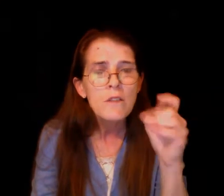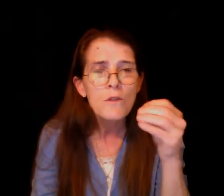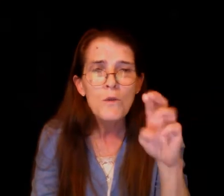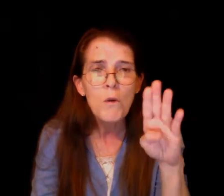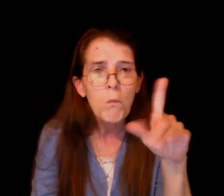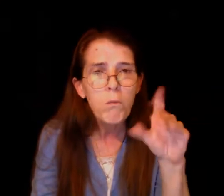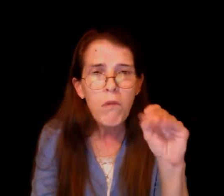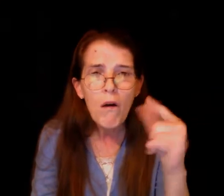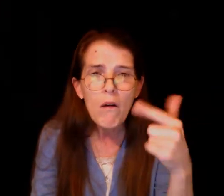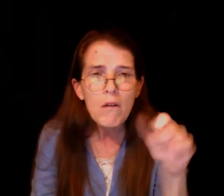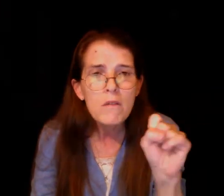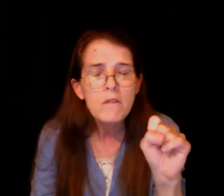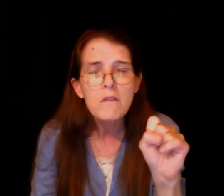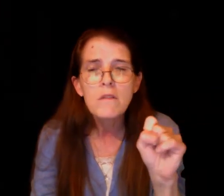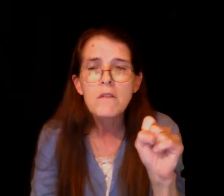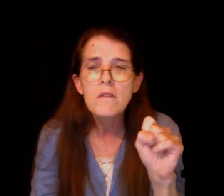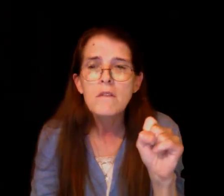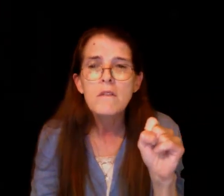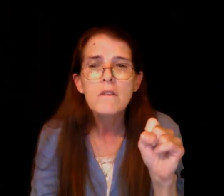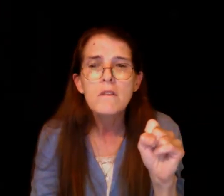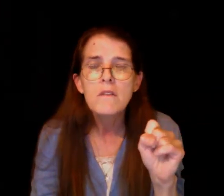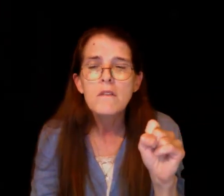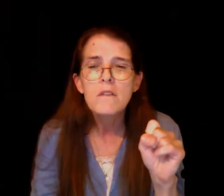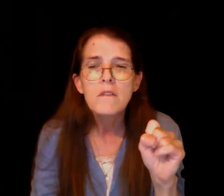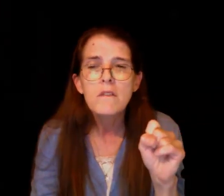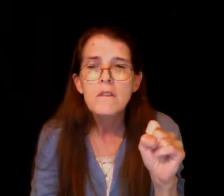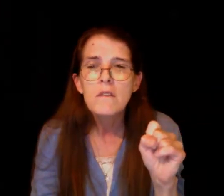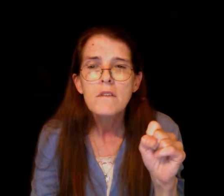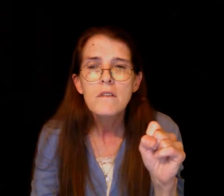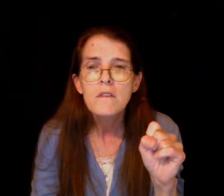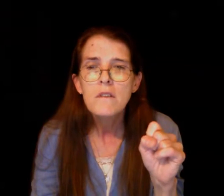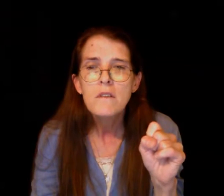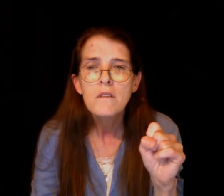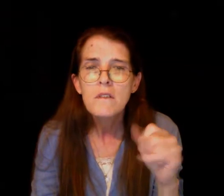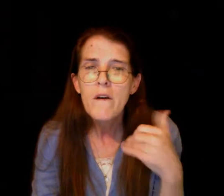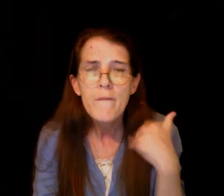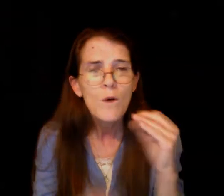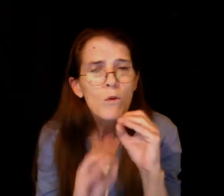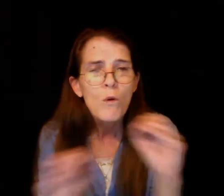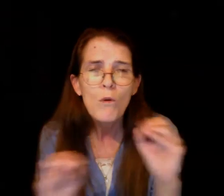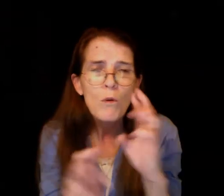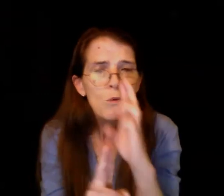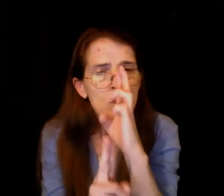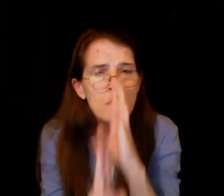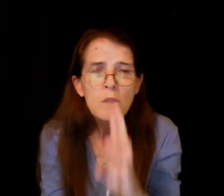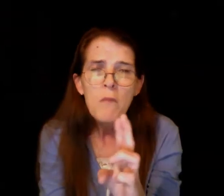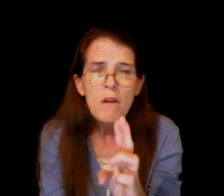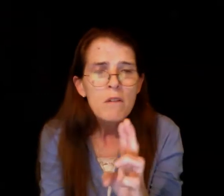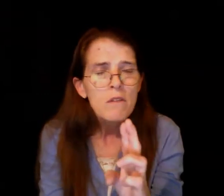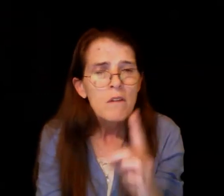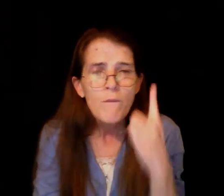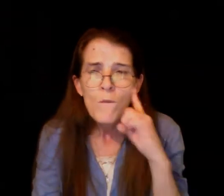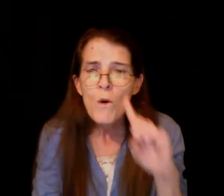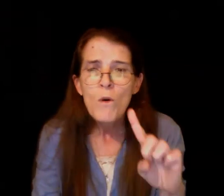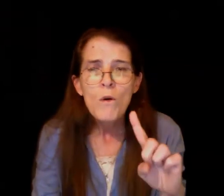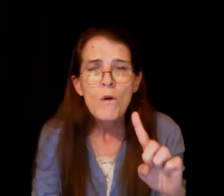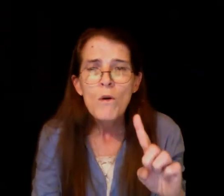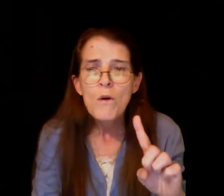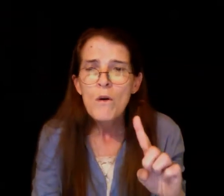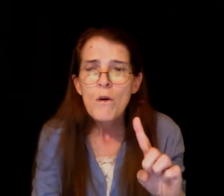Eat your food first. Before. Sissy's drinking and eating. Mom, Sissy's eating with